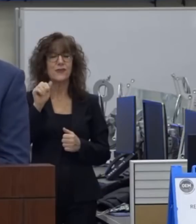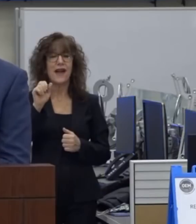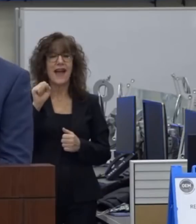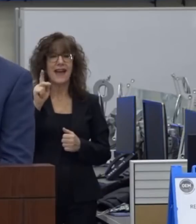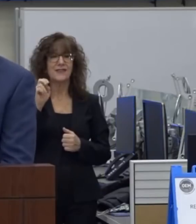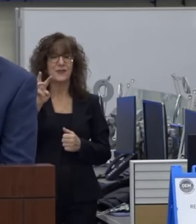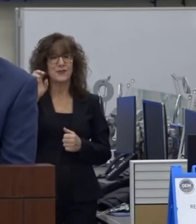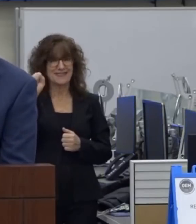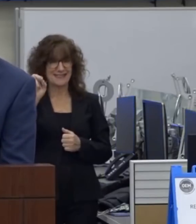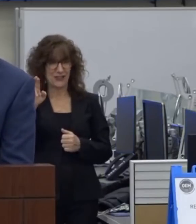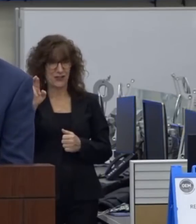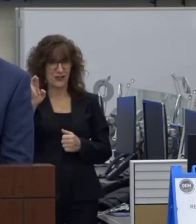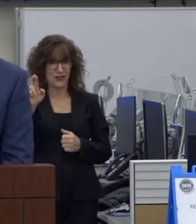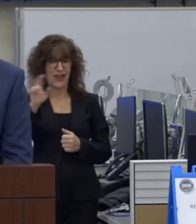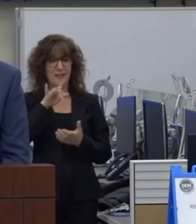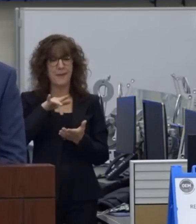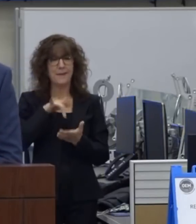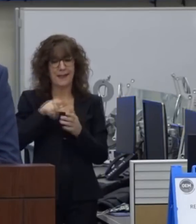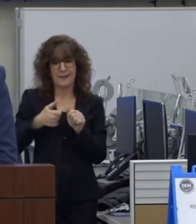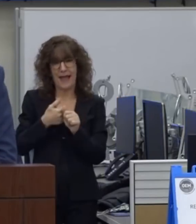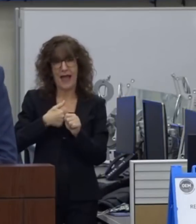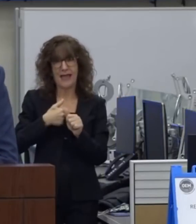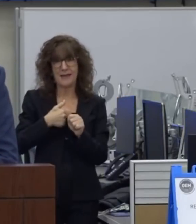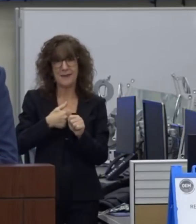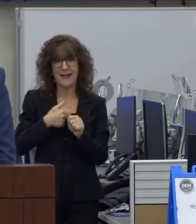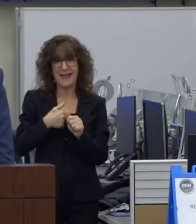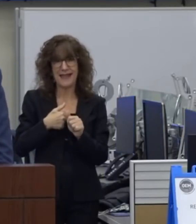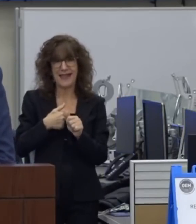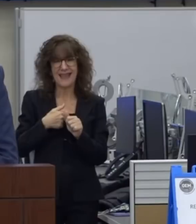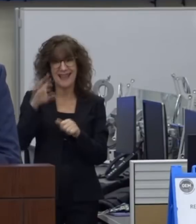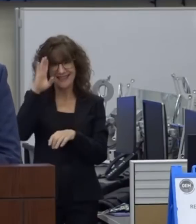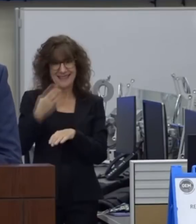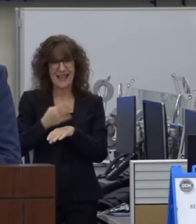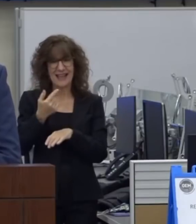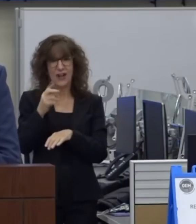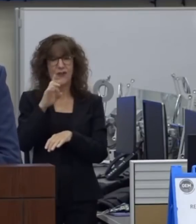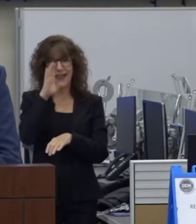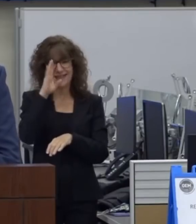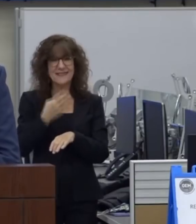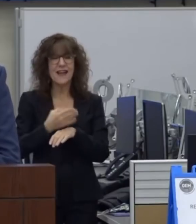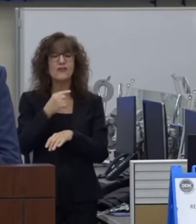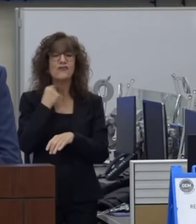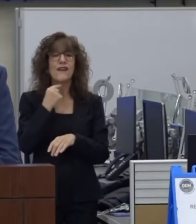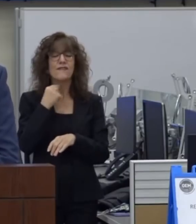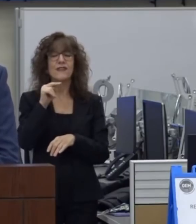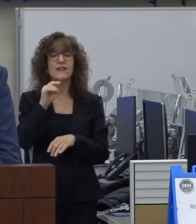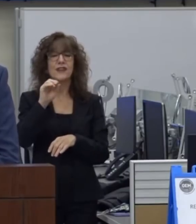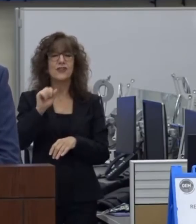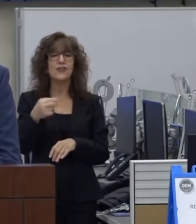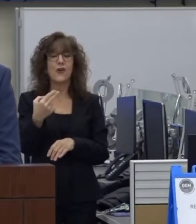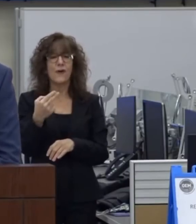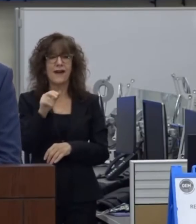Sr. And in the middle, behind me, and flanked by his son and grandson, is the Reverend Noah